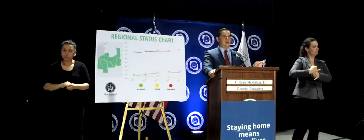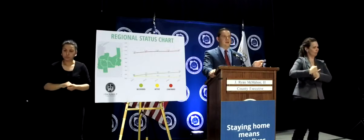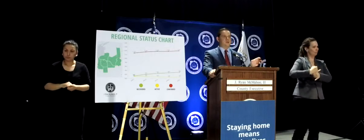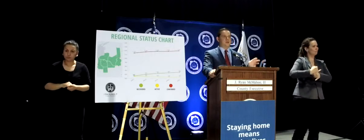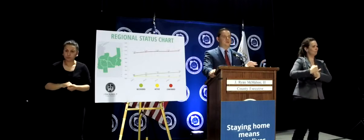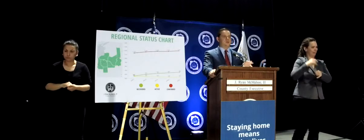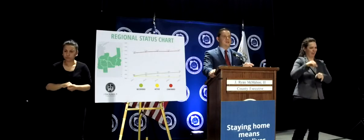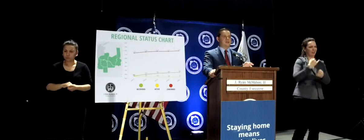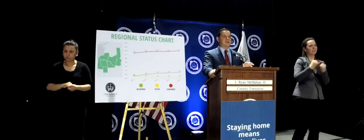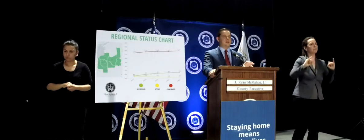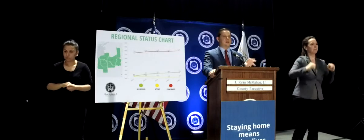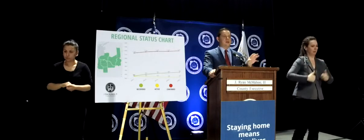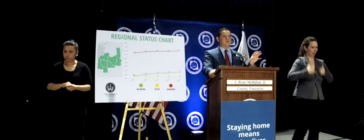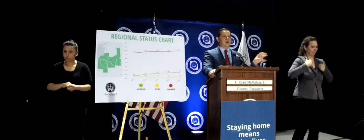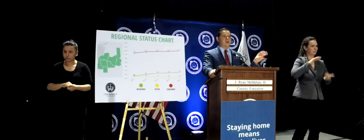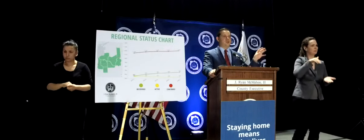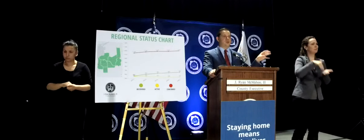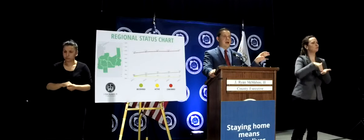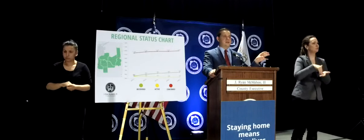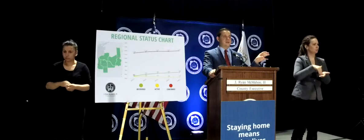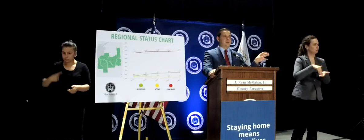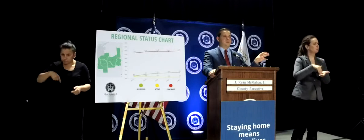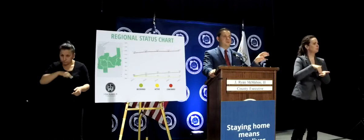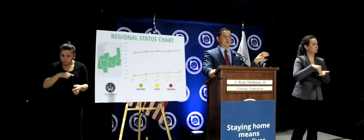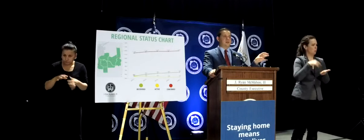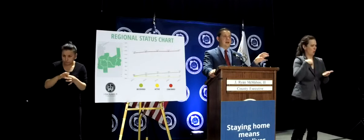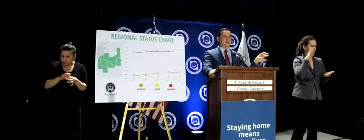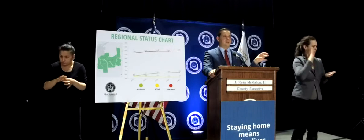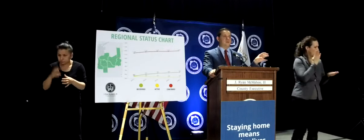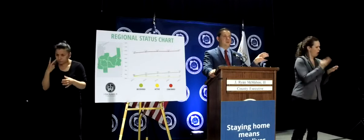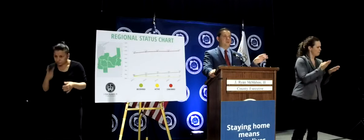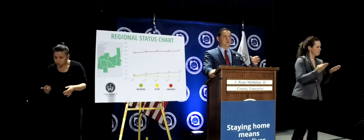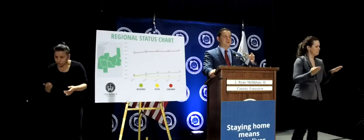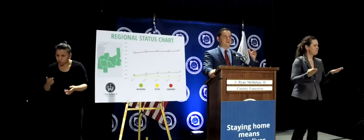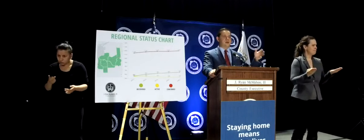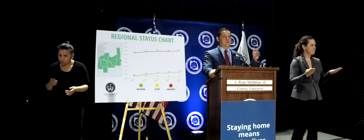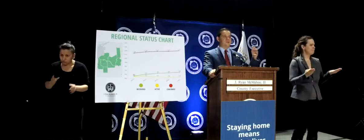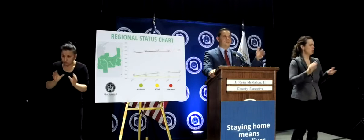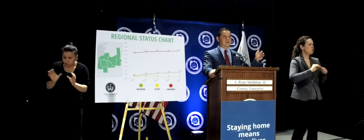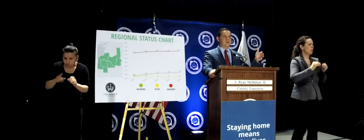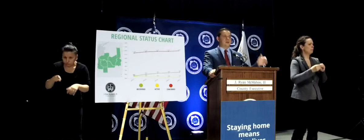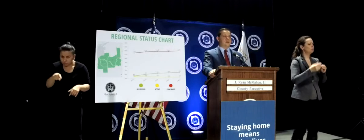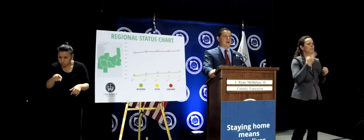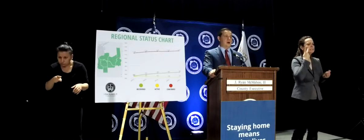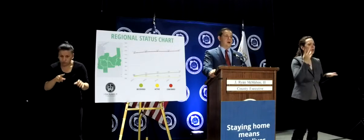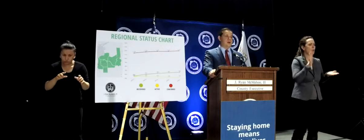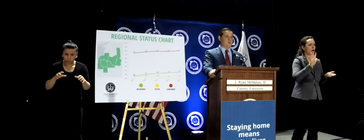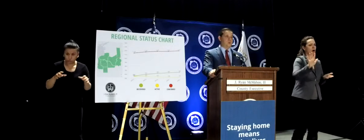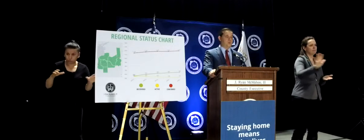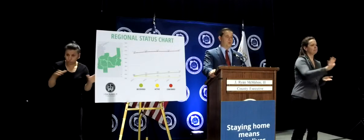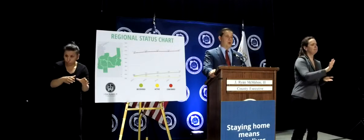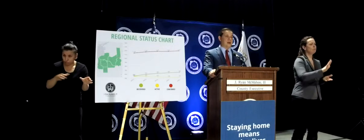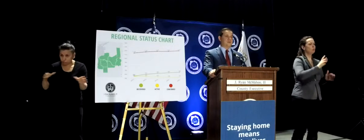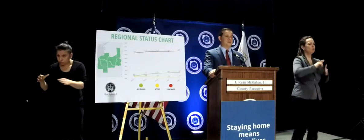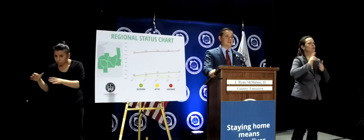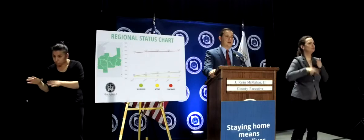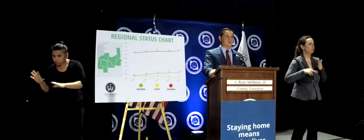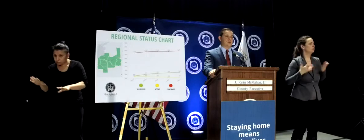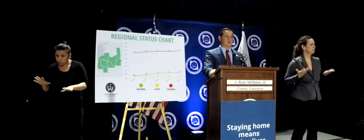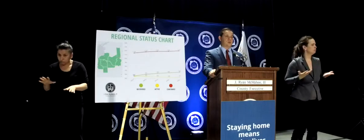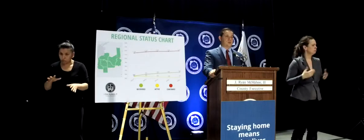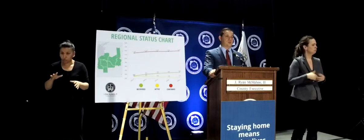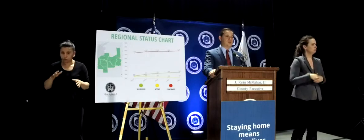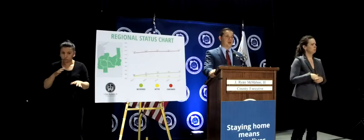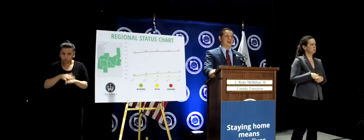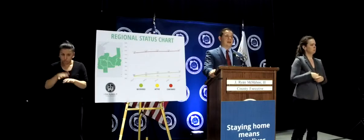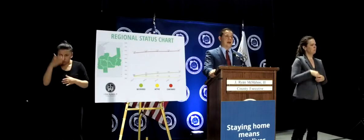the data as we get to assess it for any trends that we've seen, any vulnerabilities that we've seen, and we will proactively test